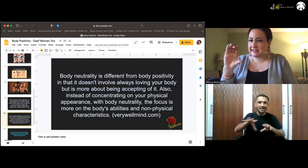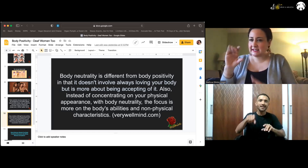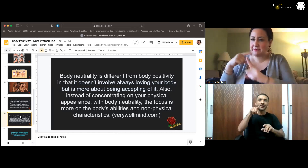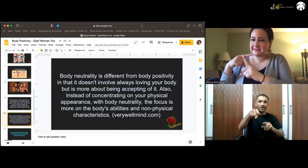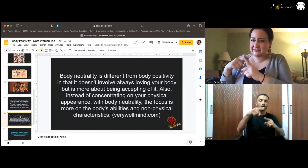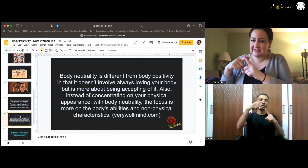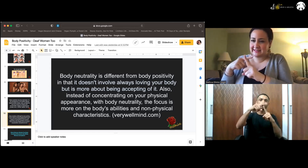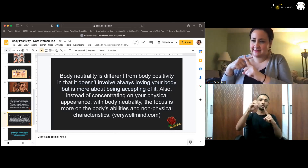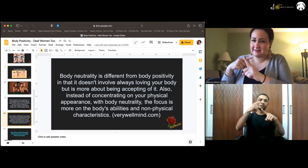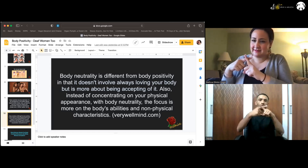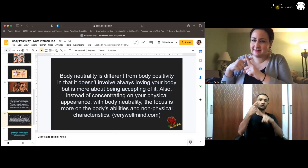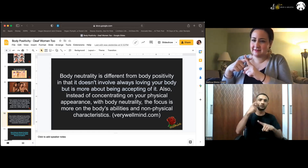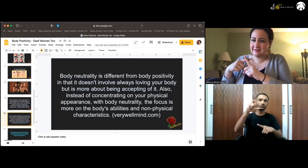And when we look forward